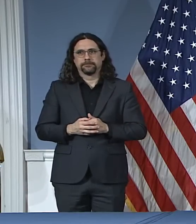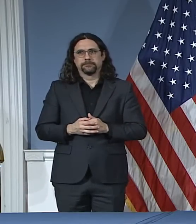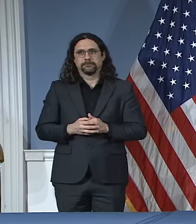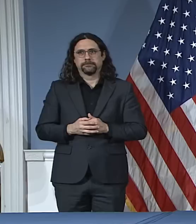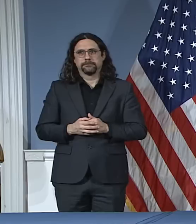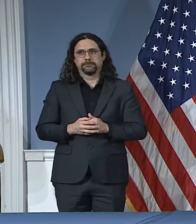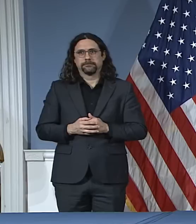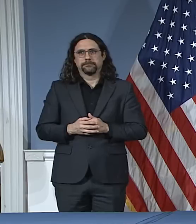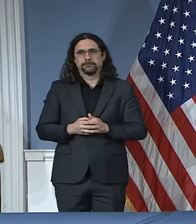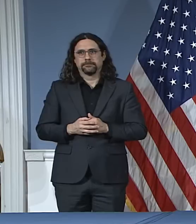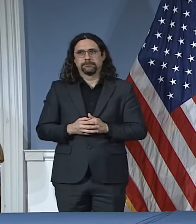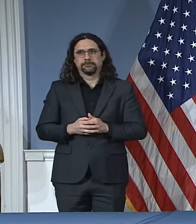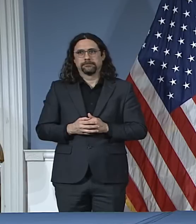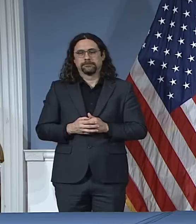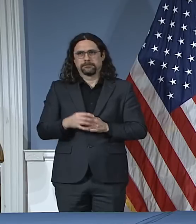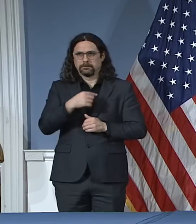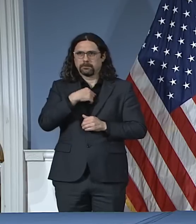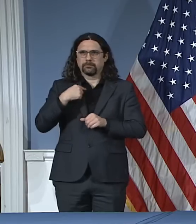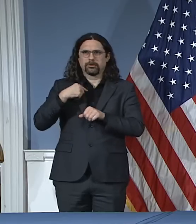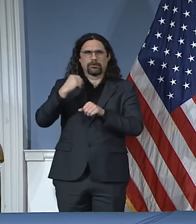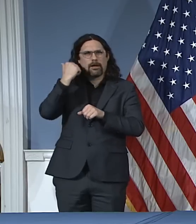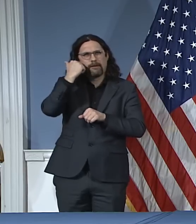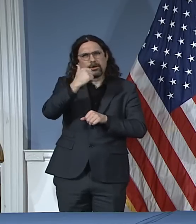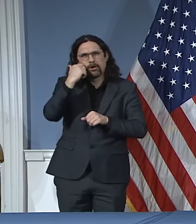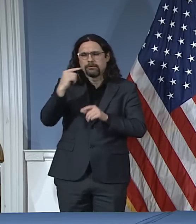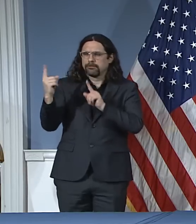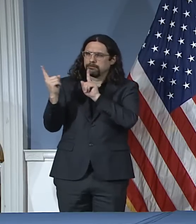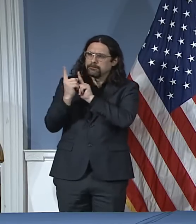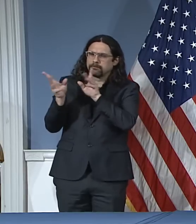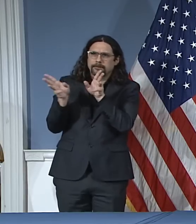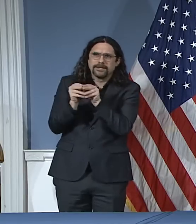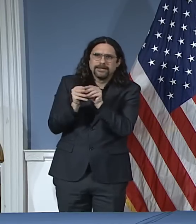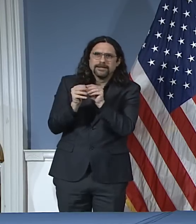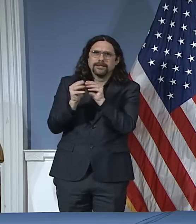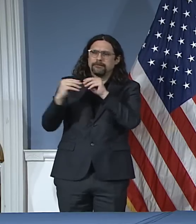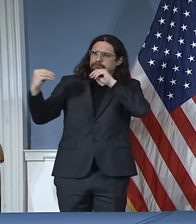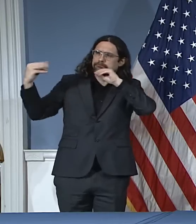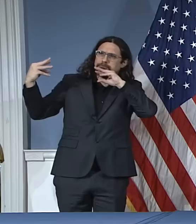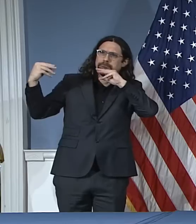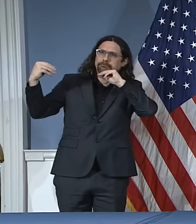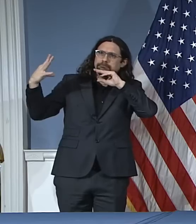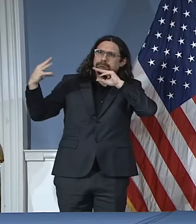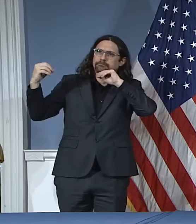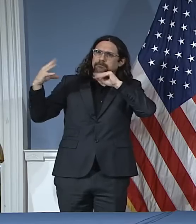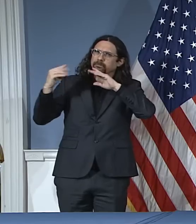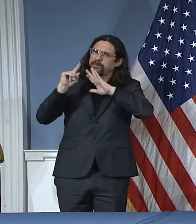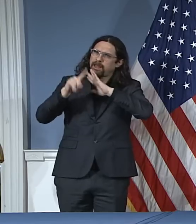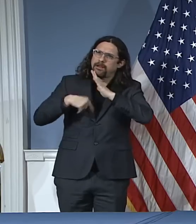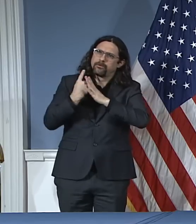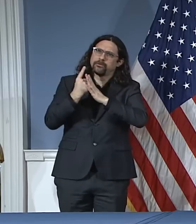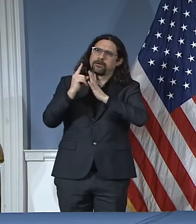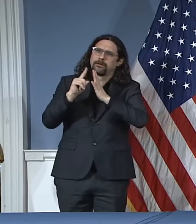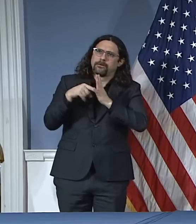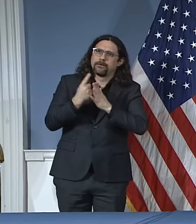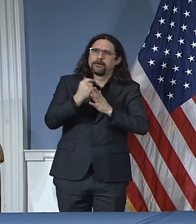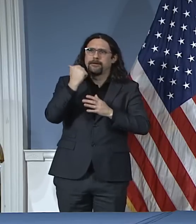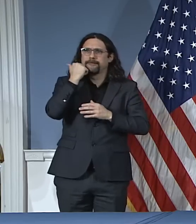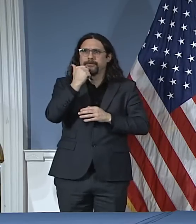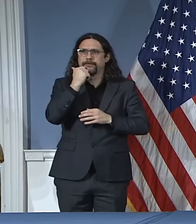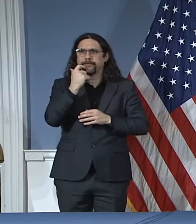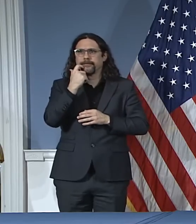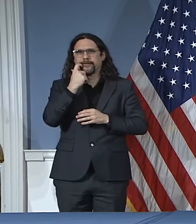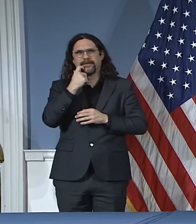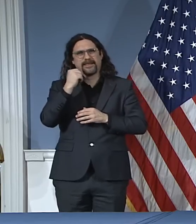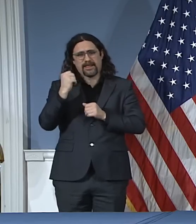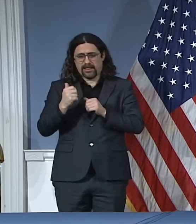talking constantly throughout the day. I am being given every hour, literally, it seems, new decisions to make, and I'm